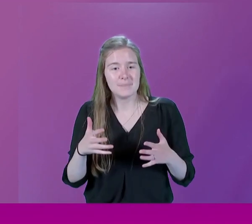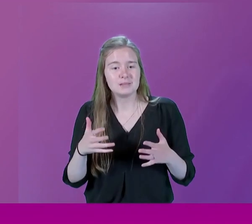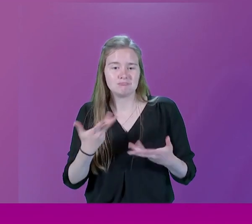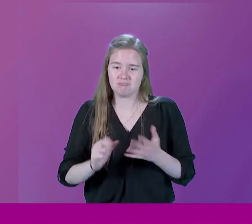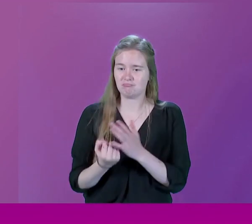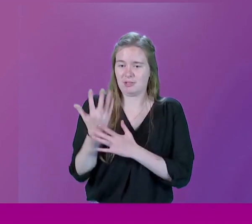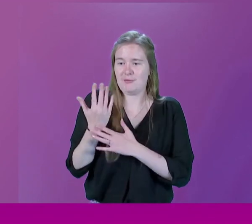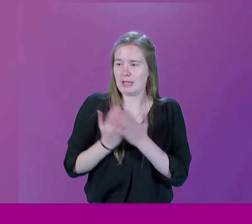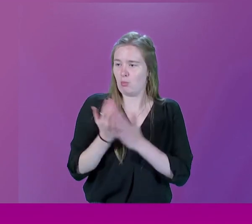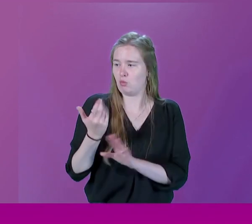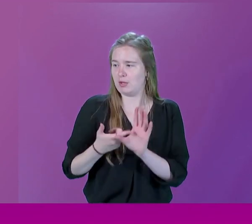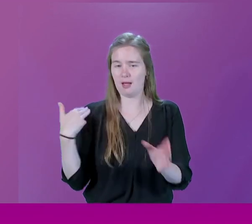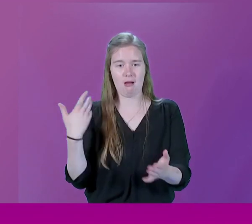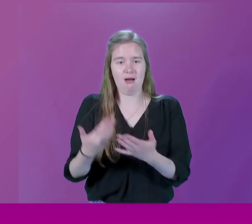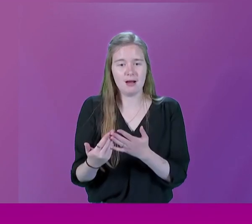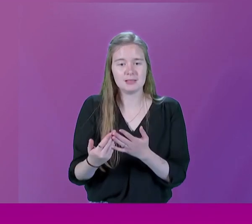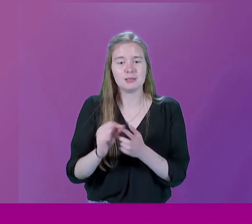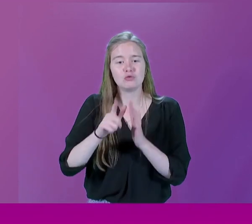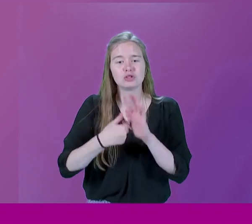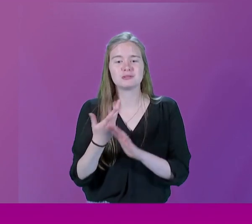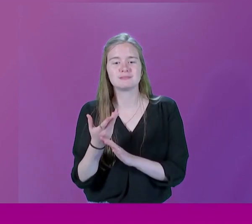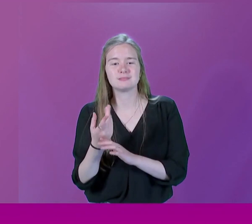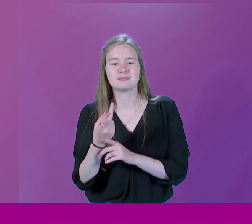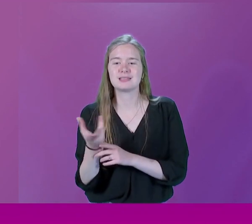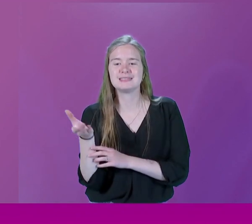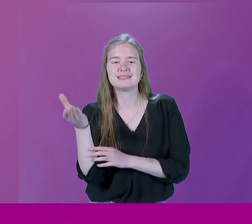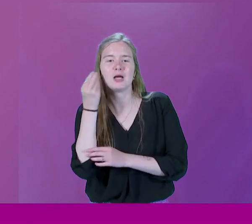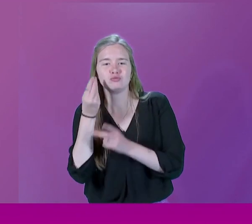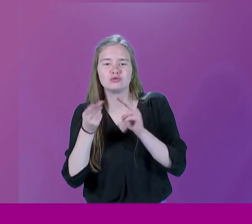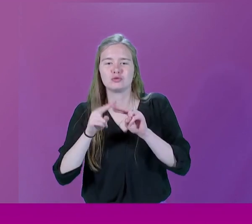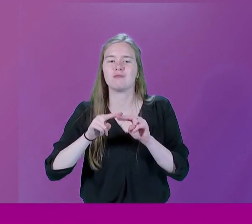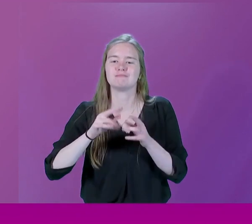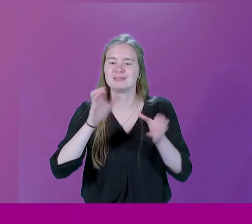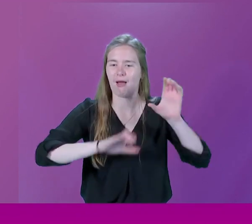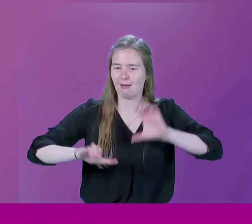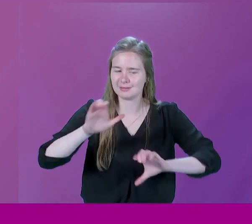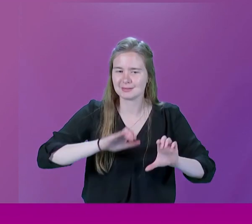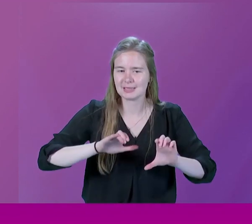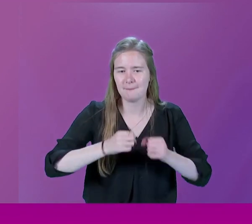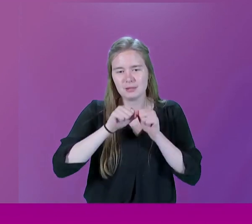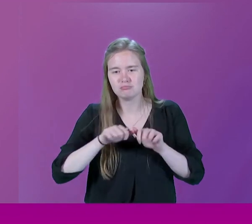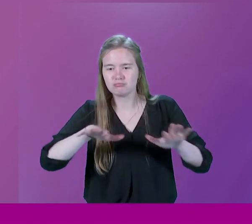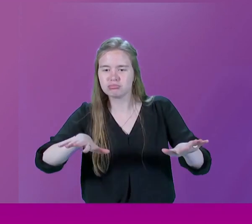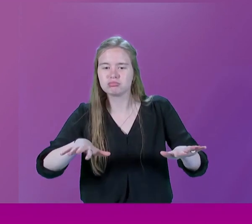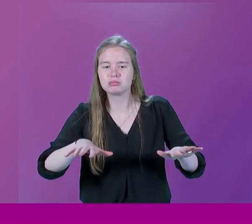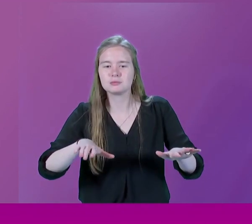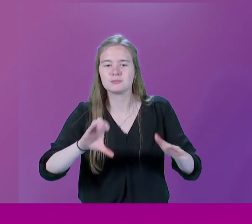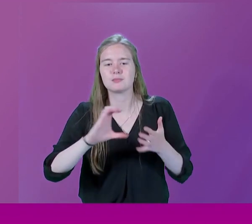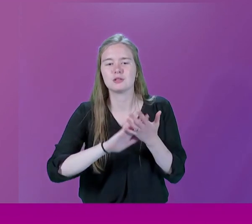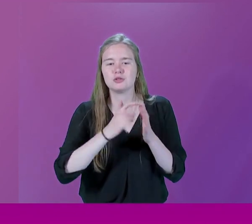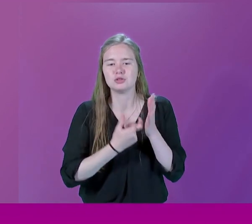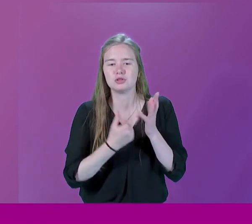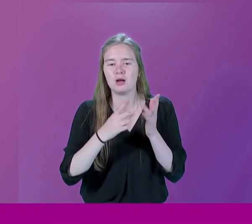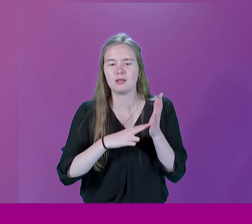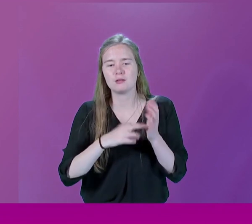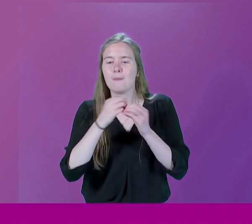been developing over the past few years is a project called Sounds of Science, that is rolled out at the throughout the Charland Academies